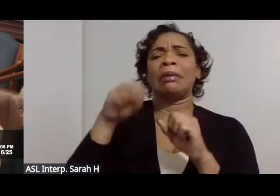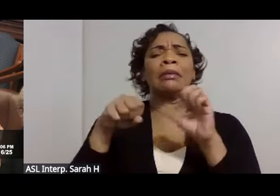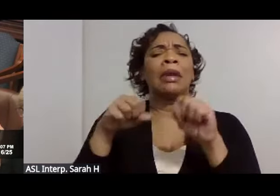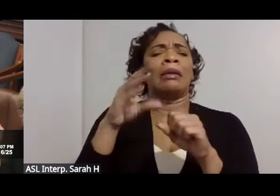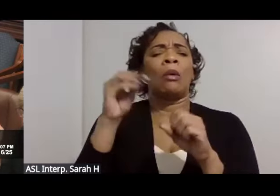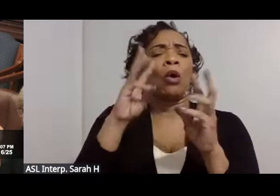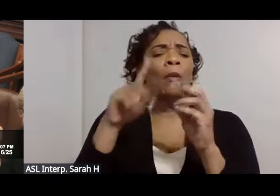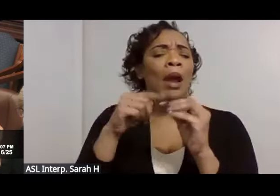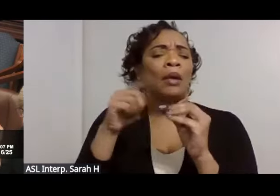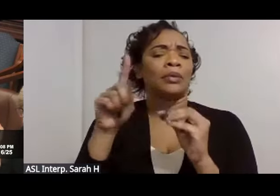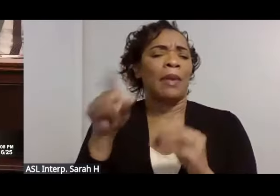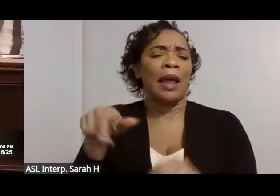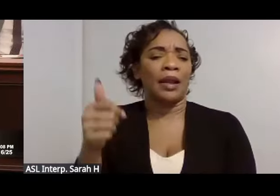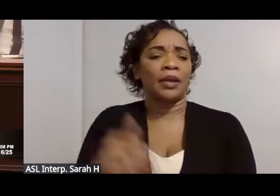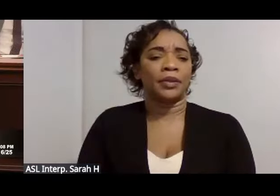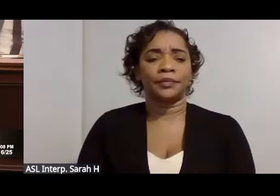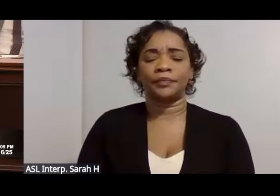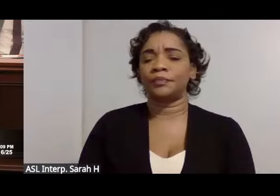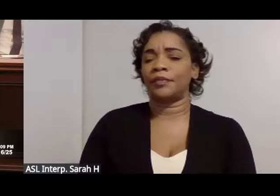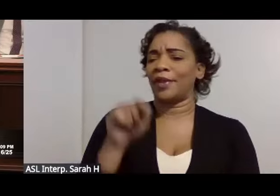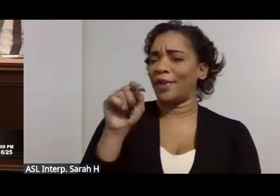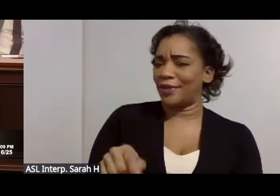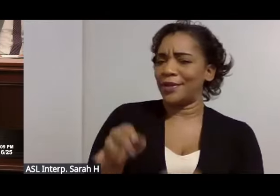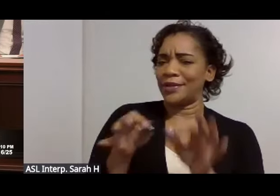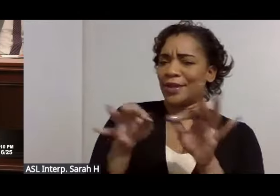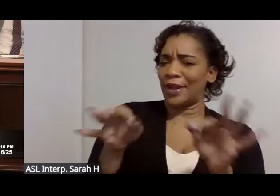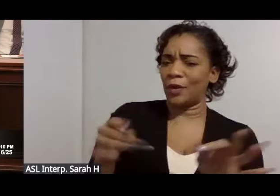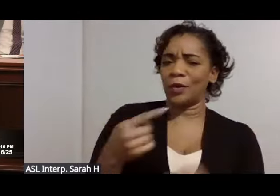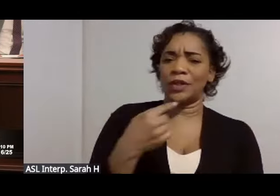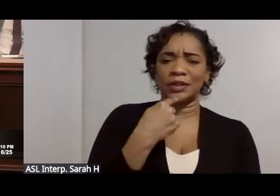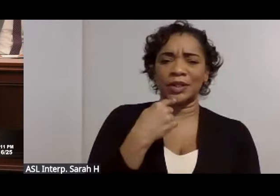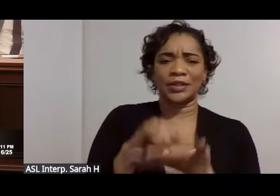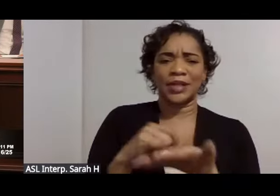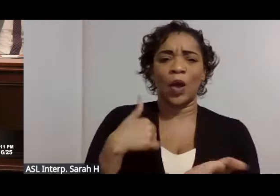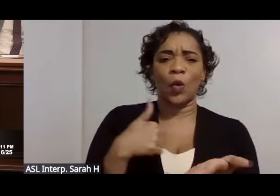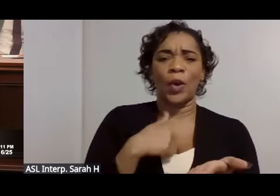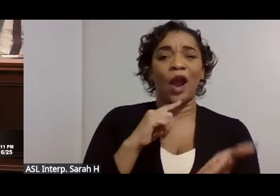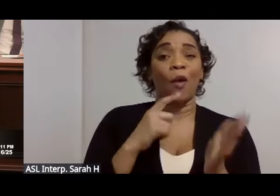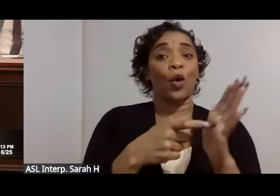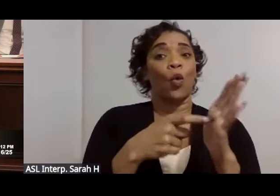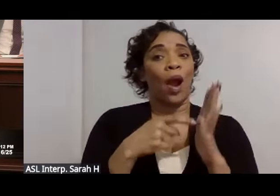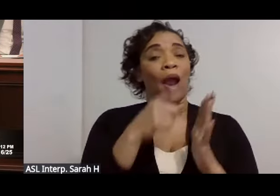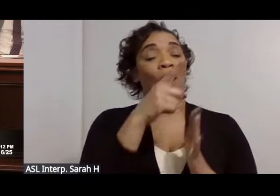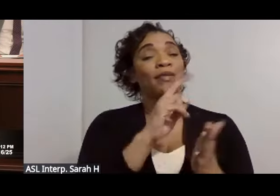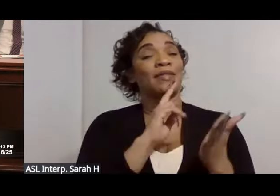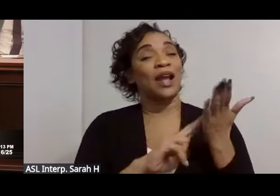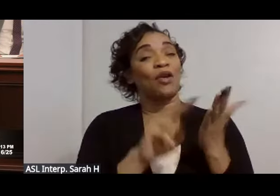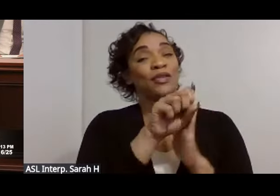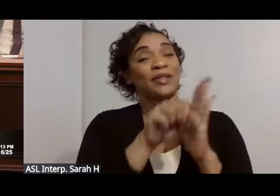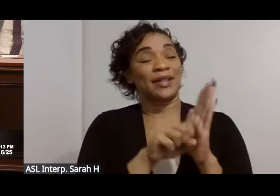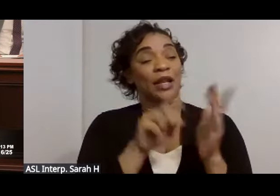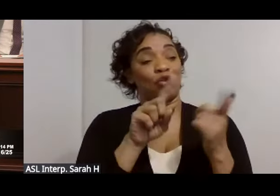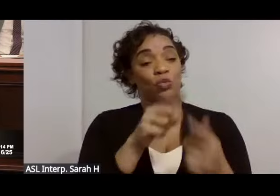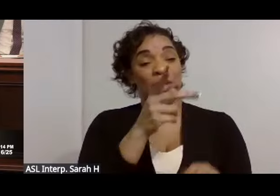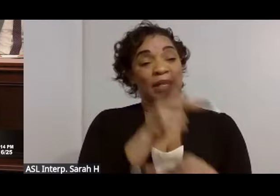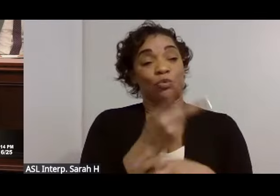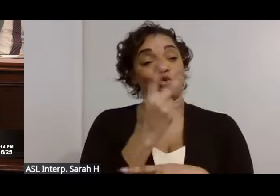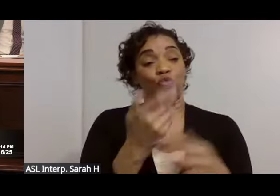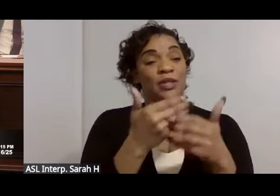This language says that we are requiring the Secretary of State to maintain 2 separate voter